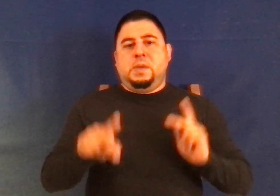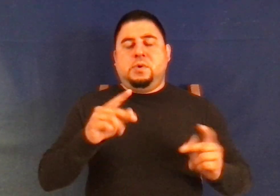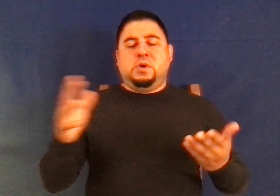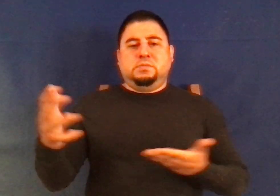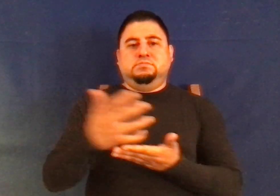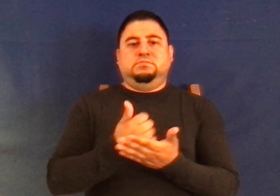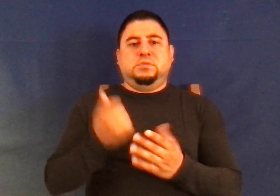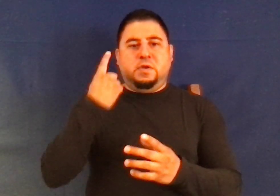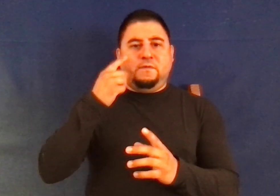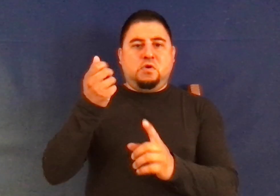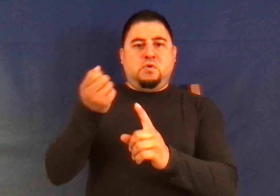have gained as your own.